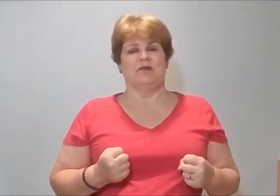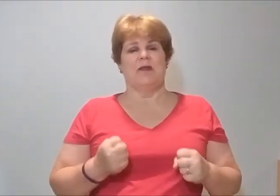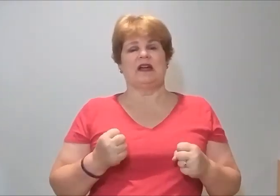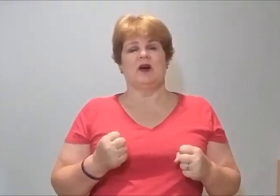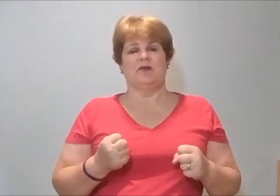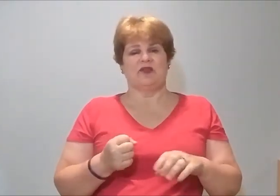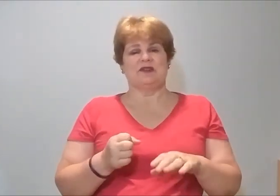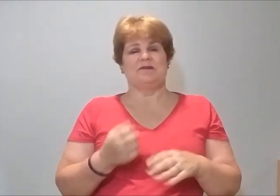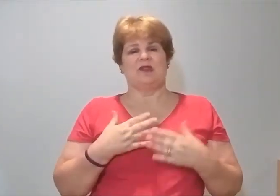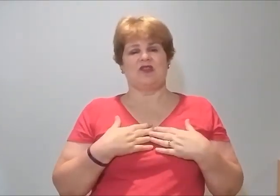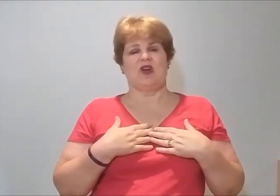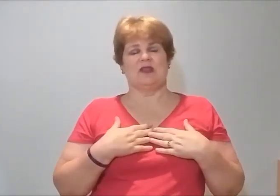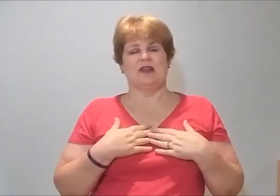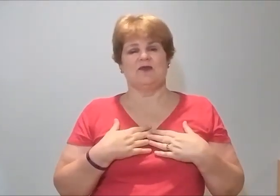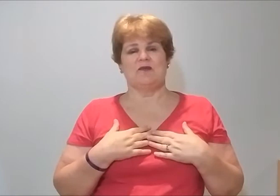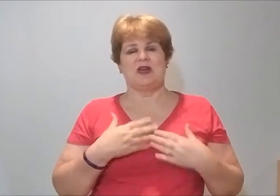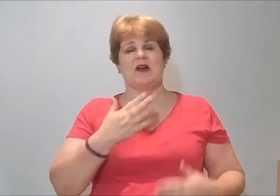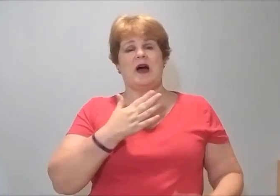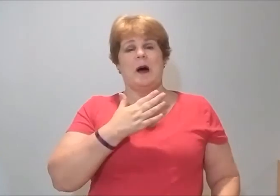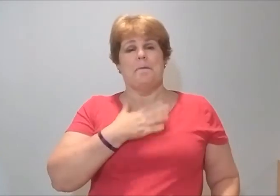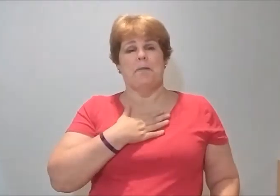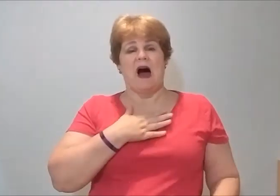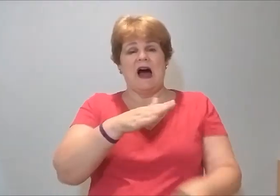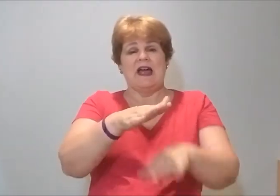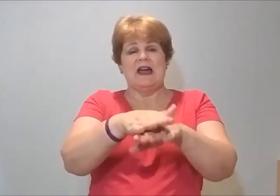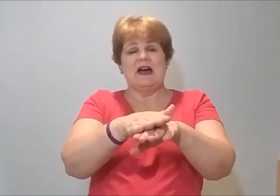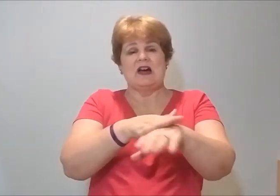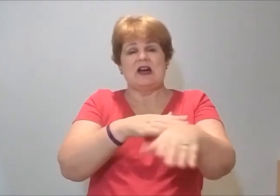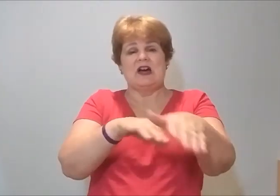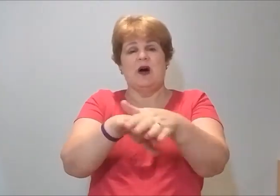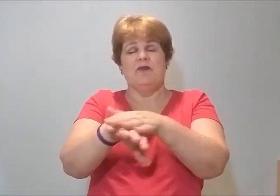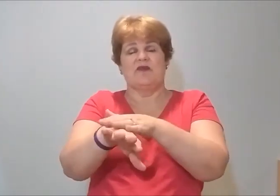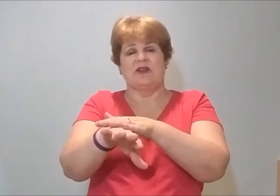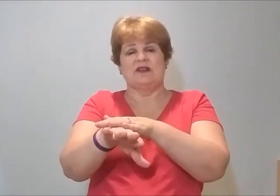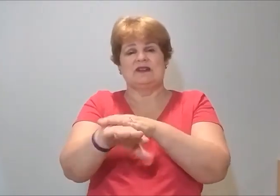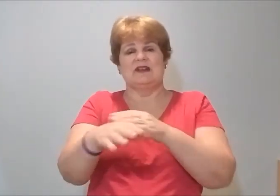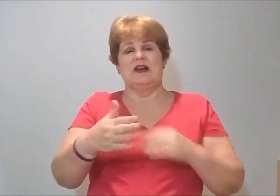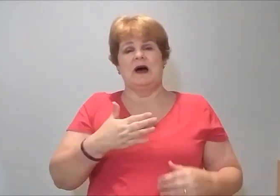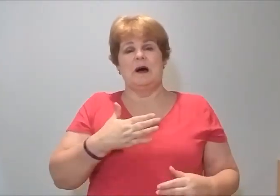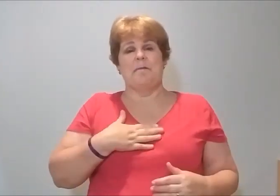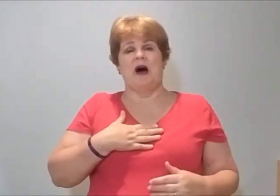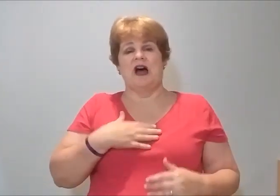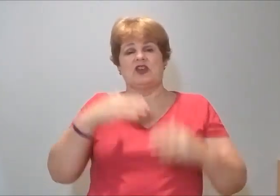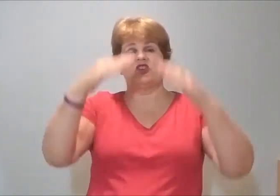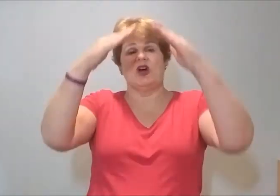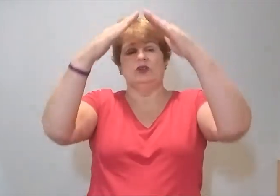My comfort. Let's try to take it from there. My comfort, my